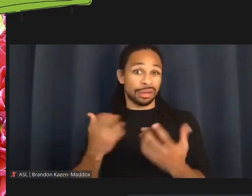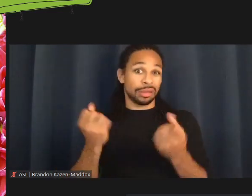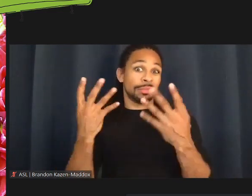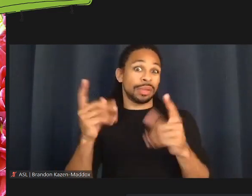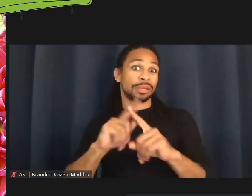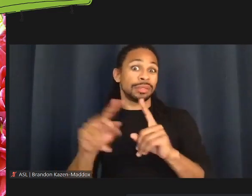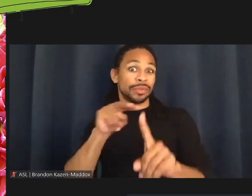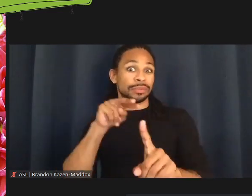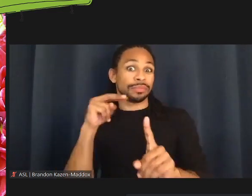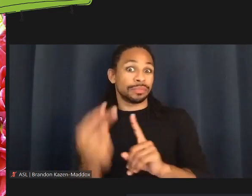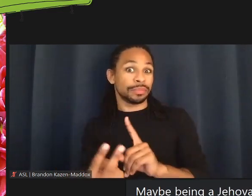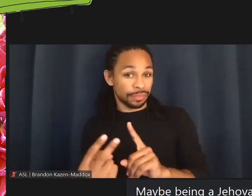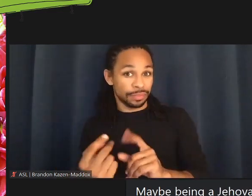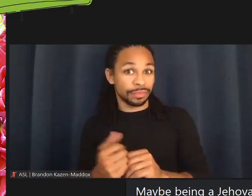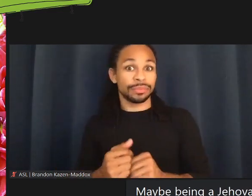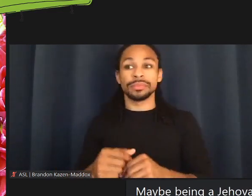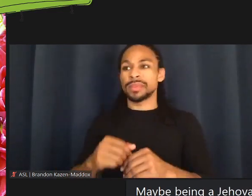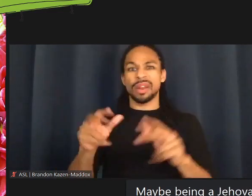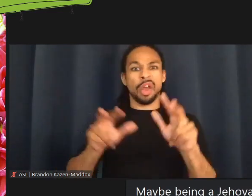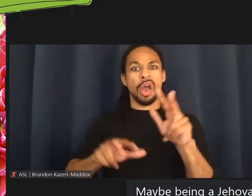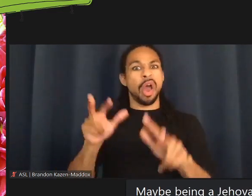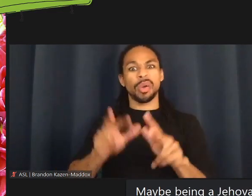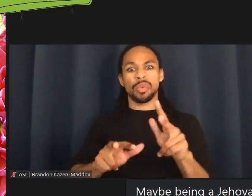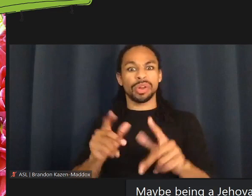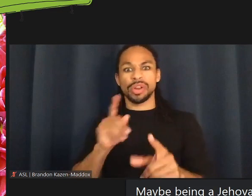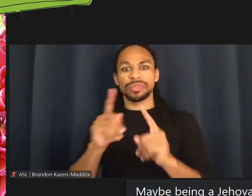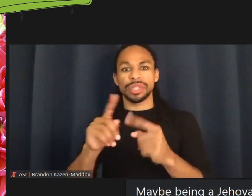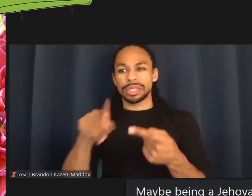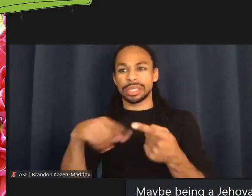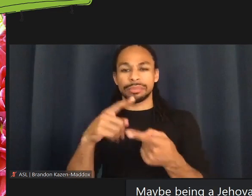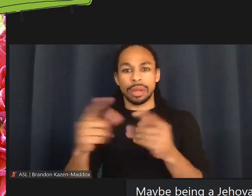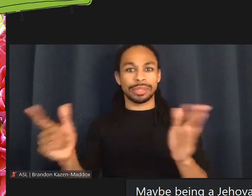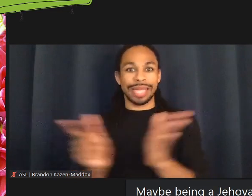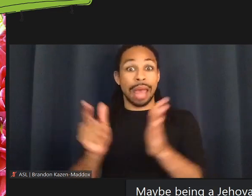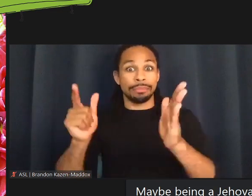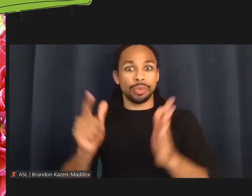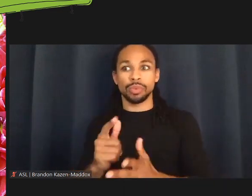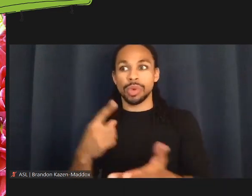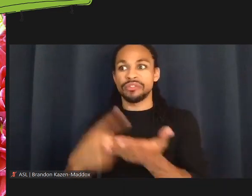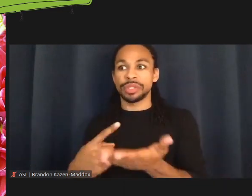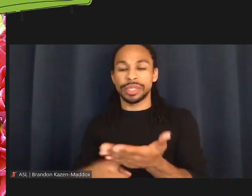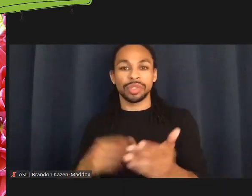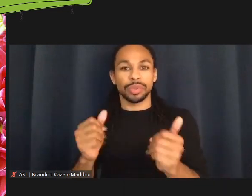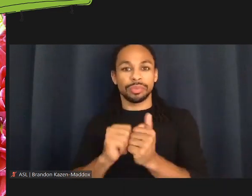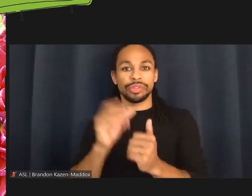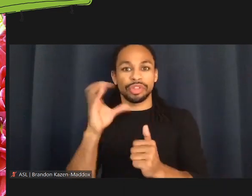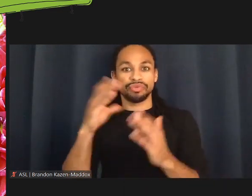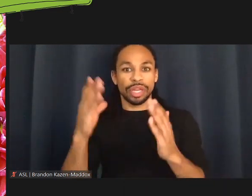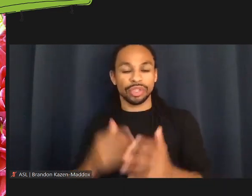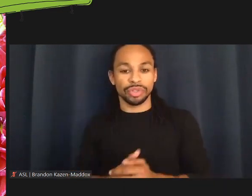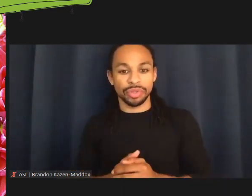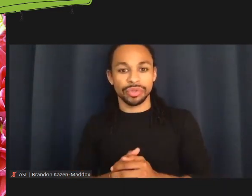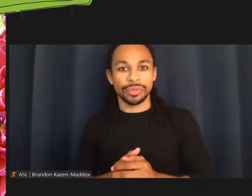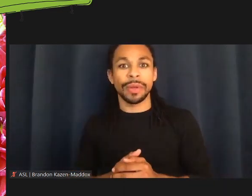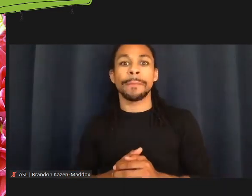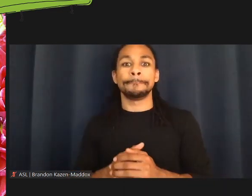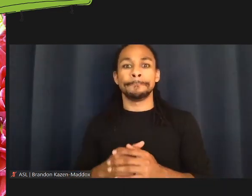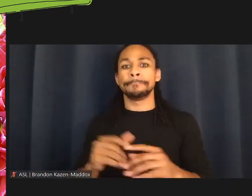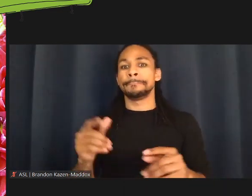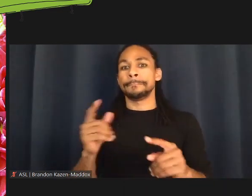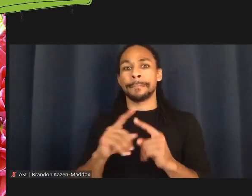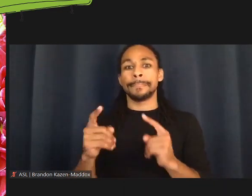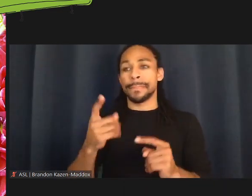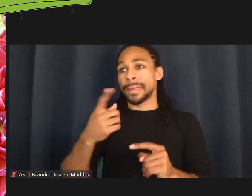awkward conversations about taboos with strangers, but not to an actual framework for civic engagement. As proselytes,